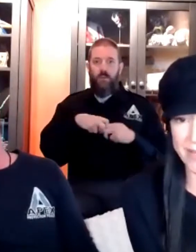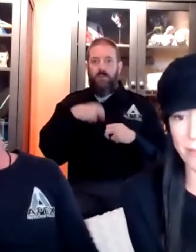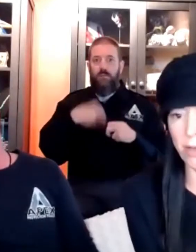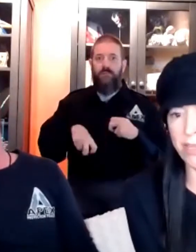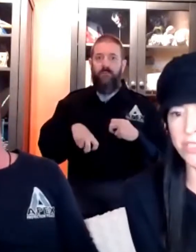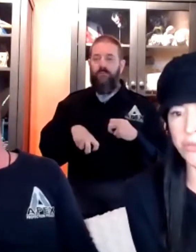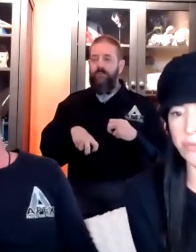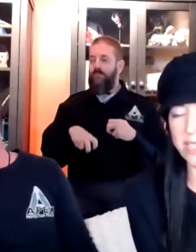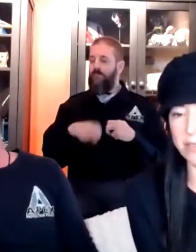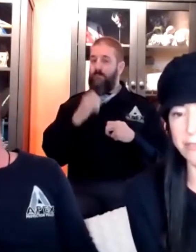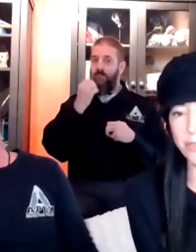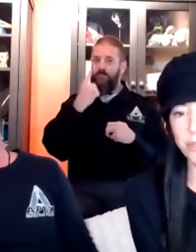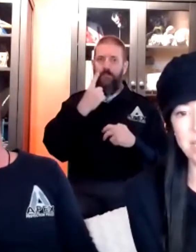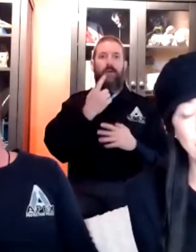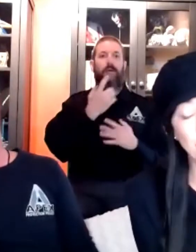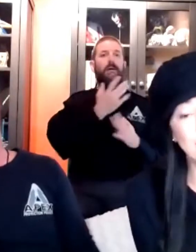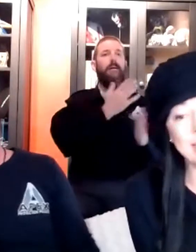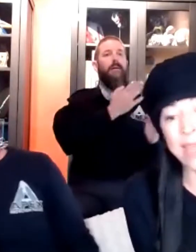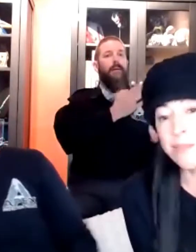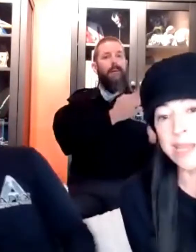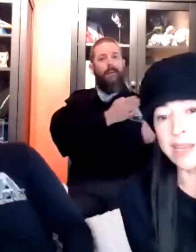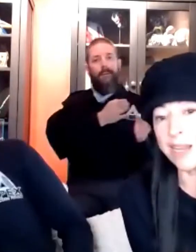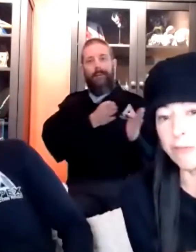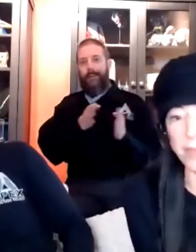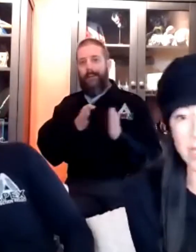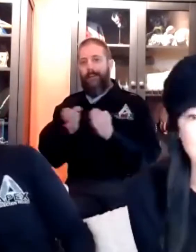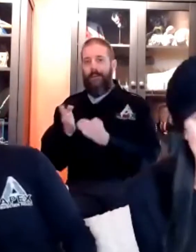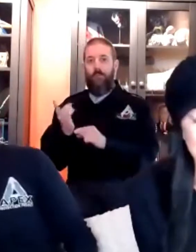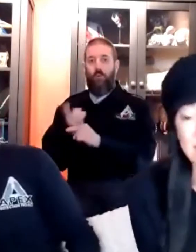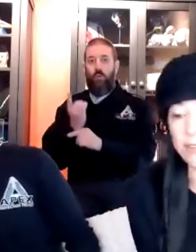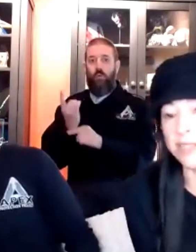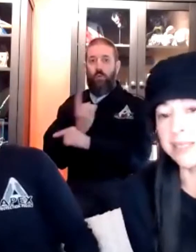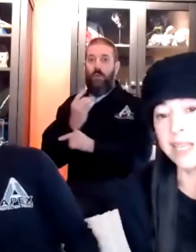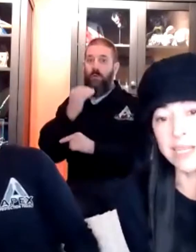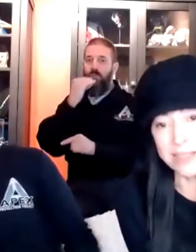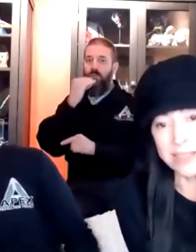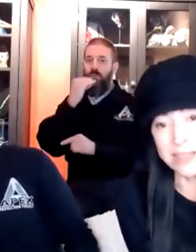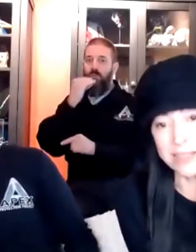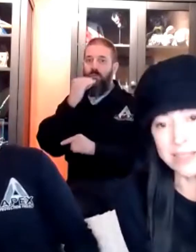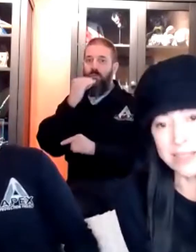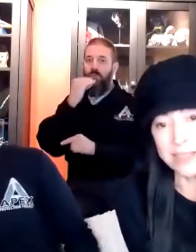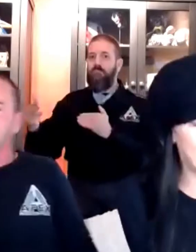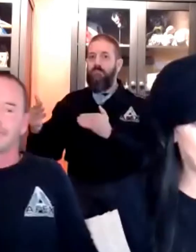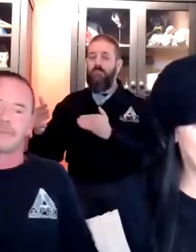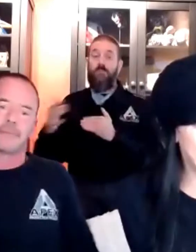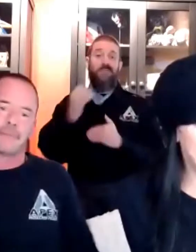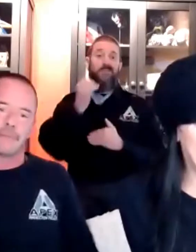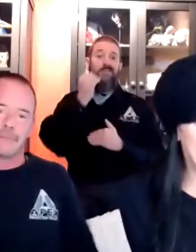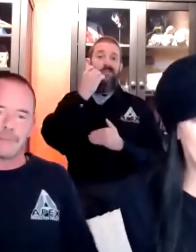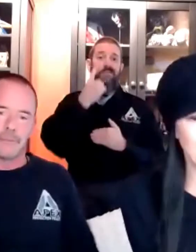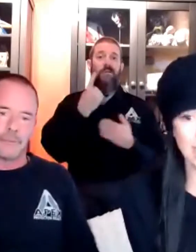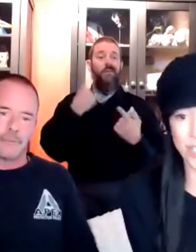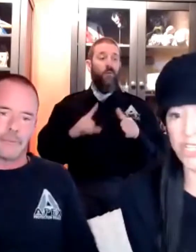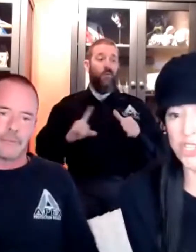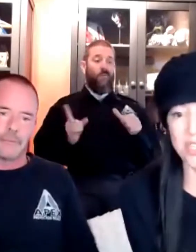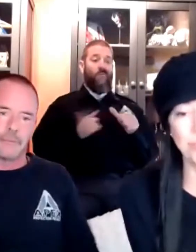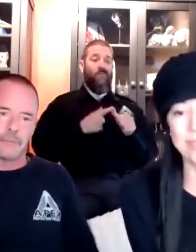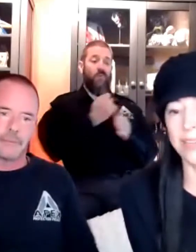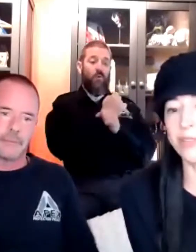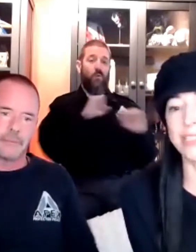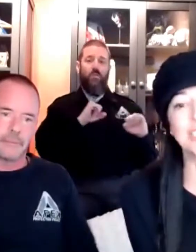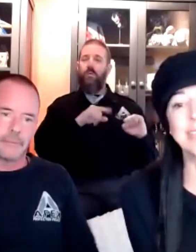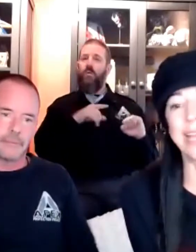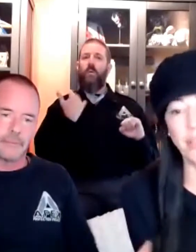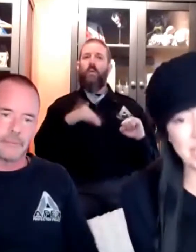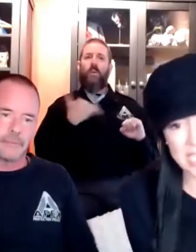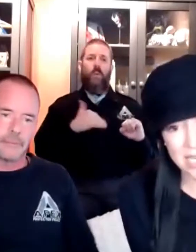transitioning them onto regular food, when they came, they had every parasite under the sun. Their digestion was not